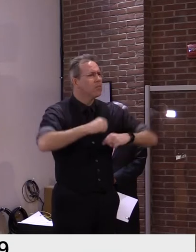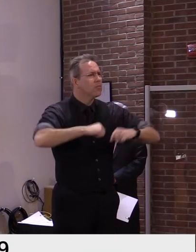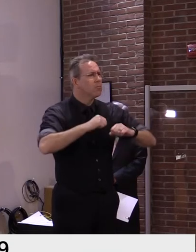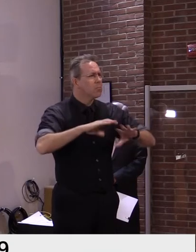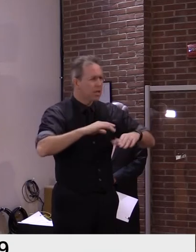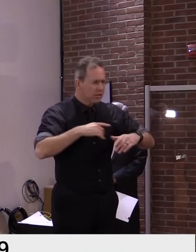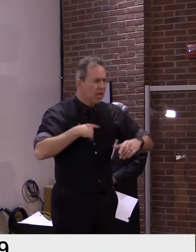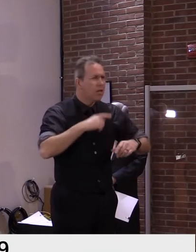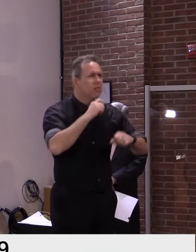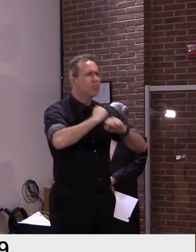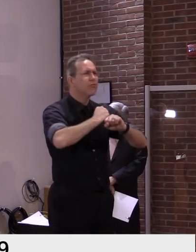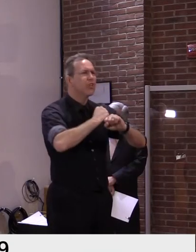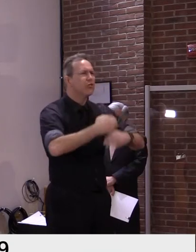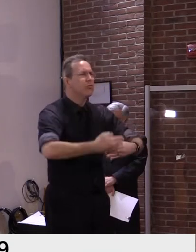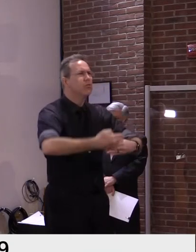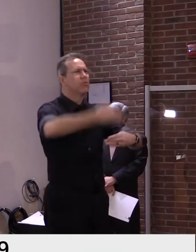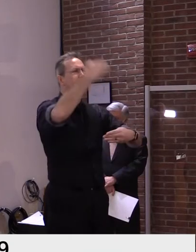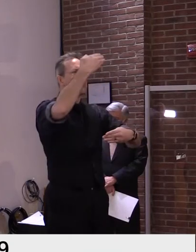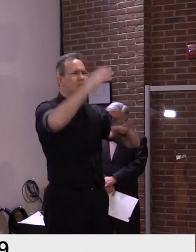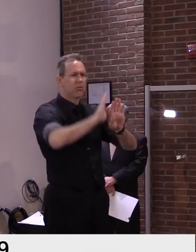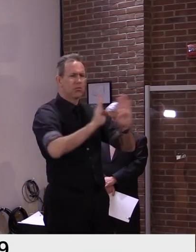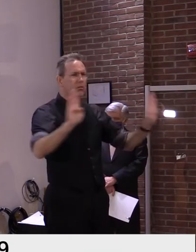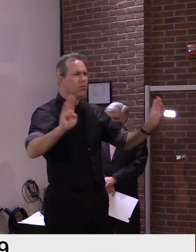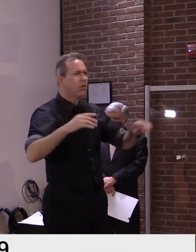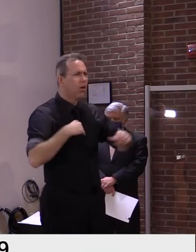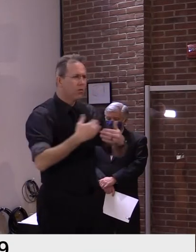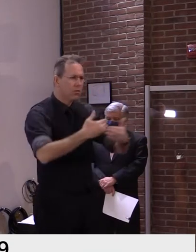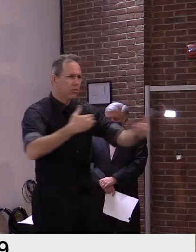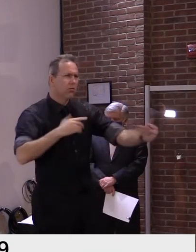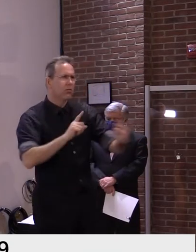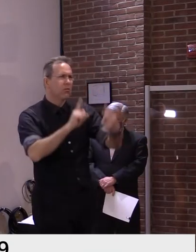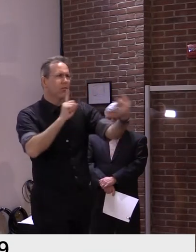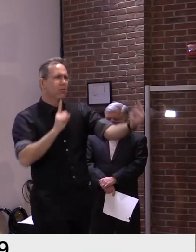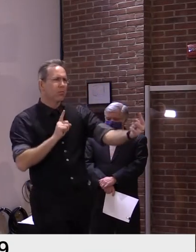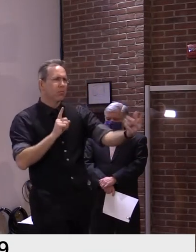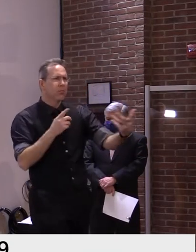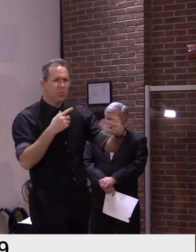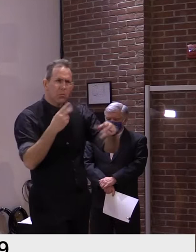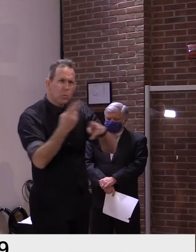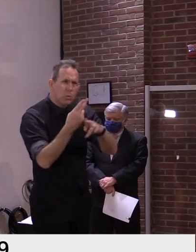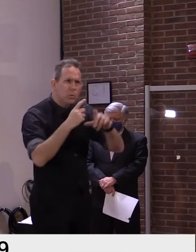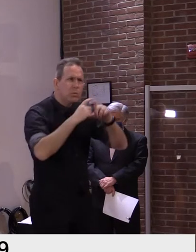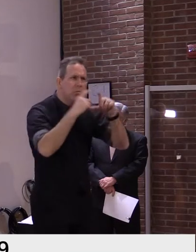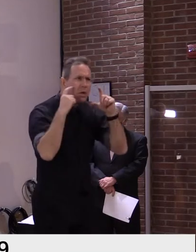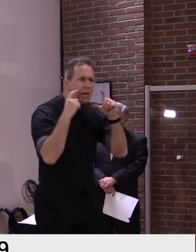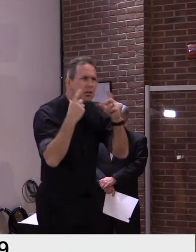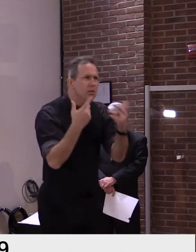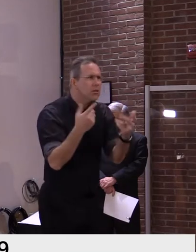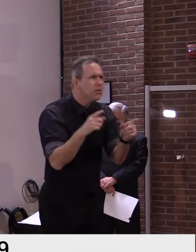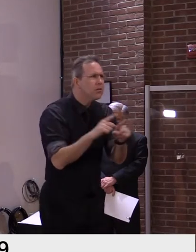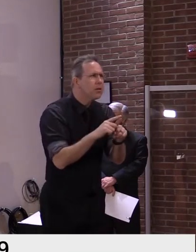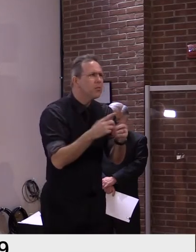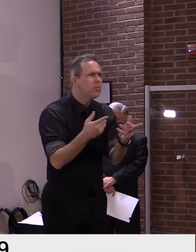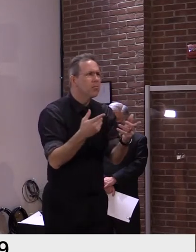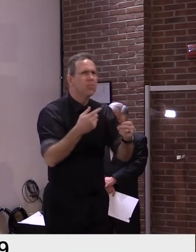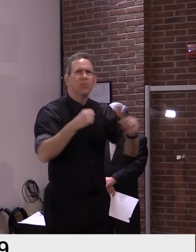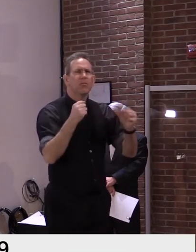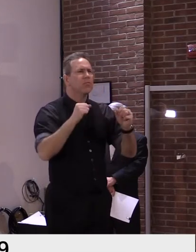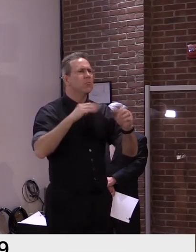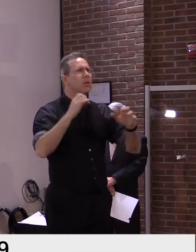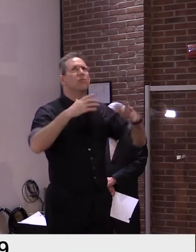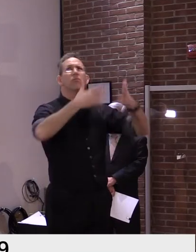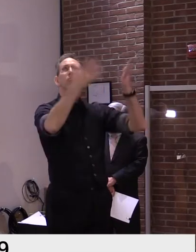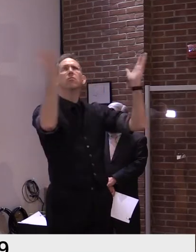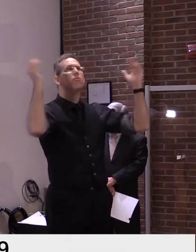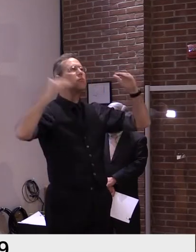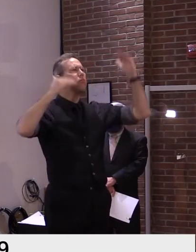to masking. And the facilities are generally large enough so that being in a crowded part is not much of an issue.